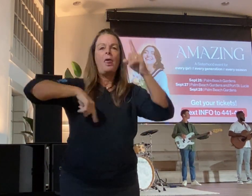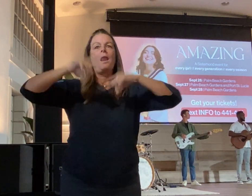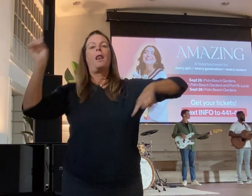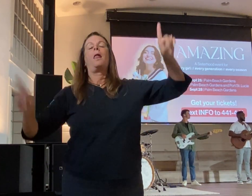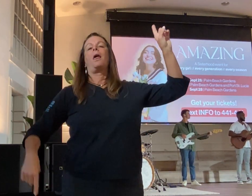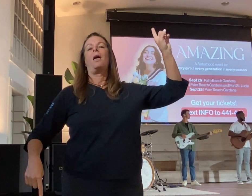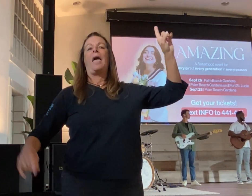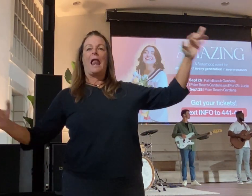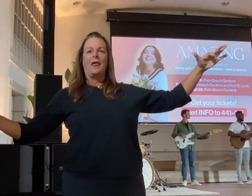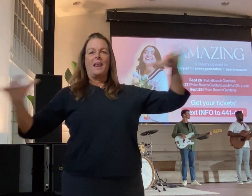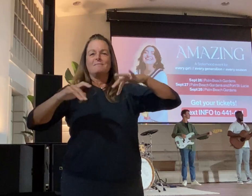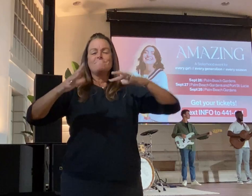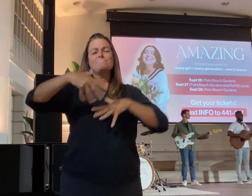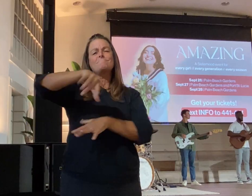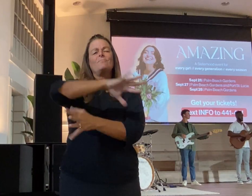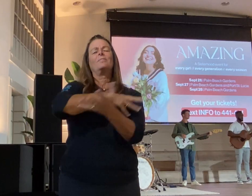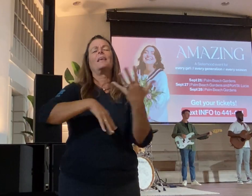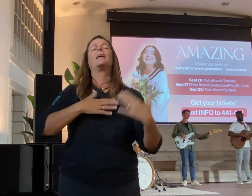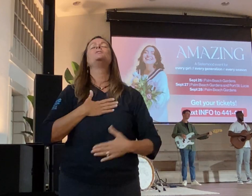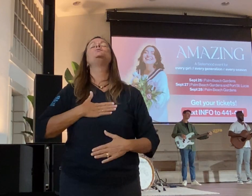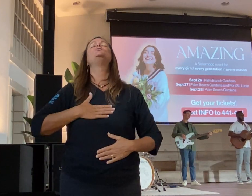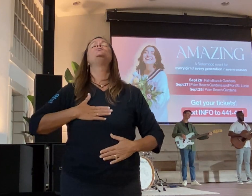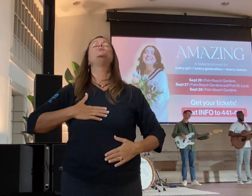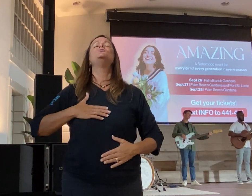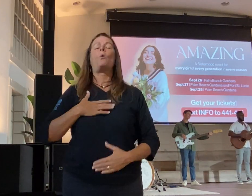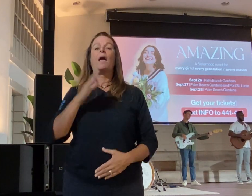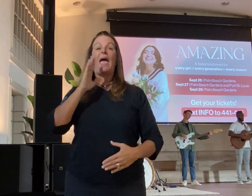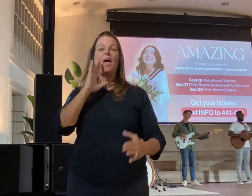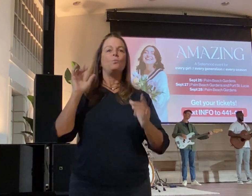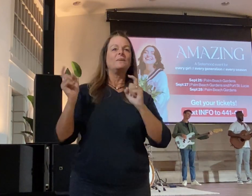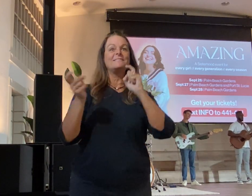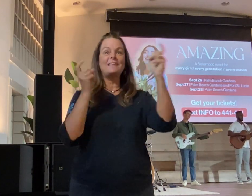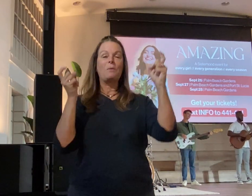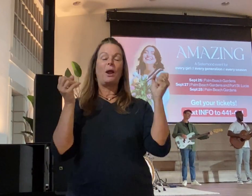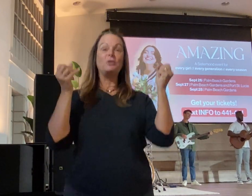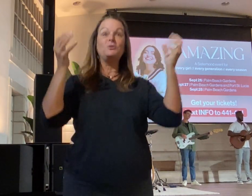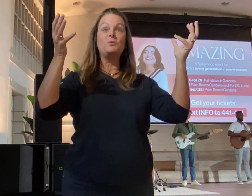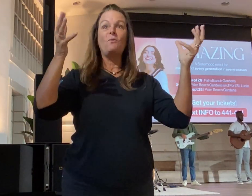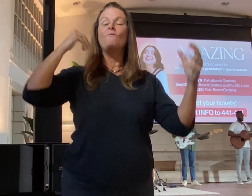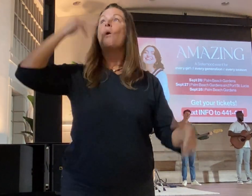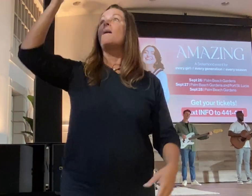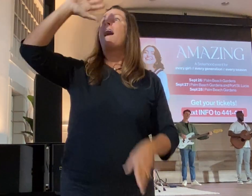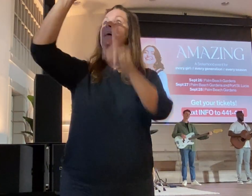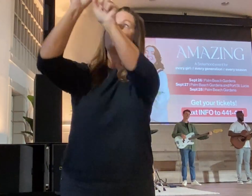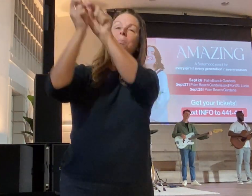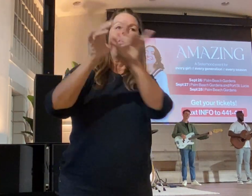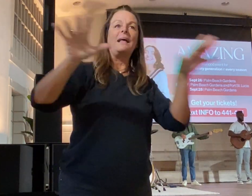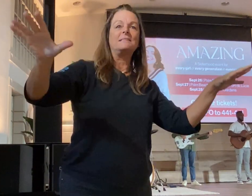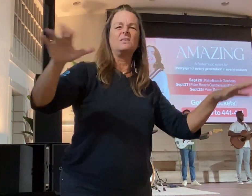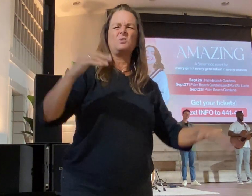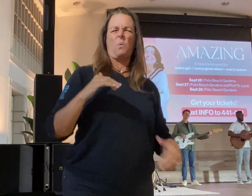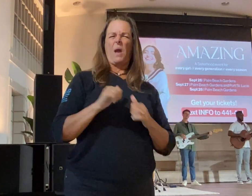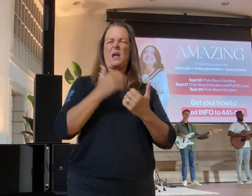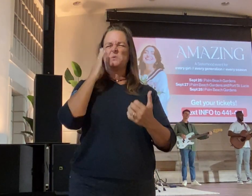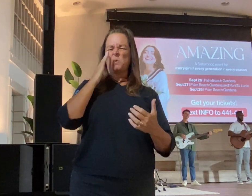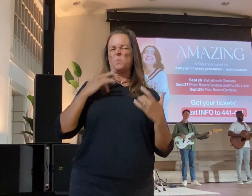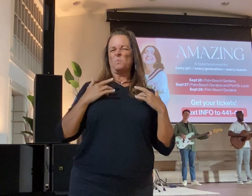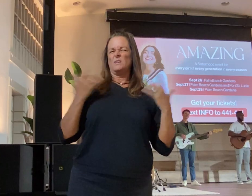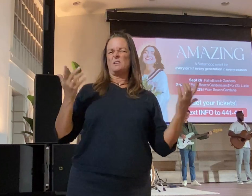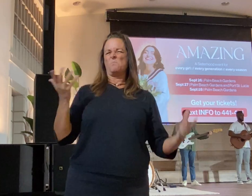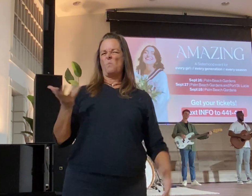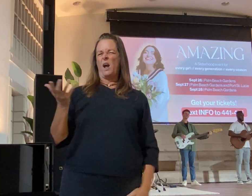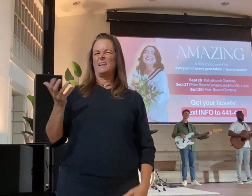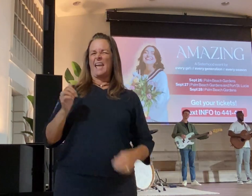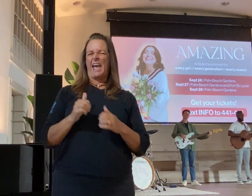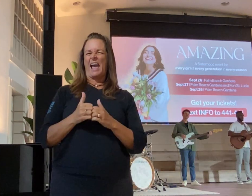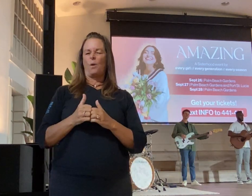also like to have fun. And we're going to do some celebrating of what God's doing in our lives as well. So make sure to text info to 441-441 or